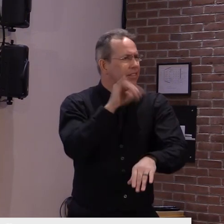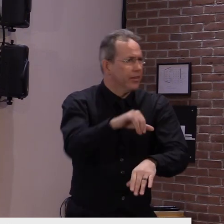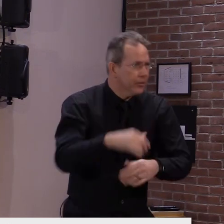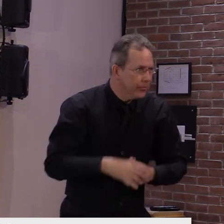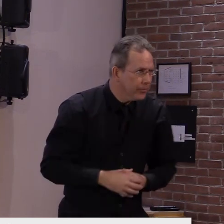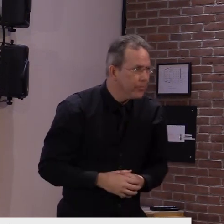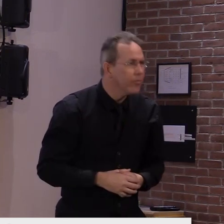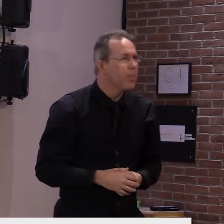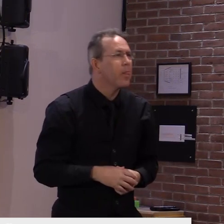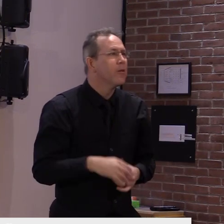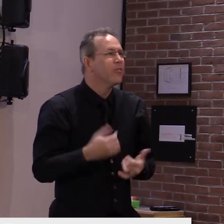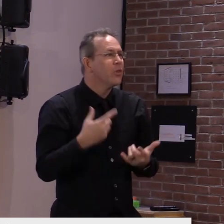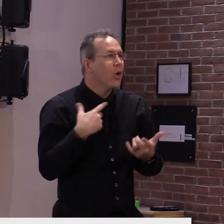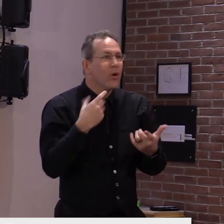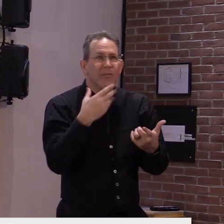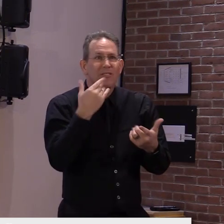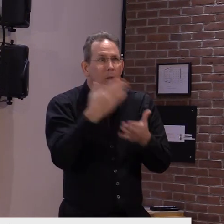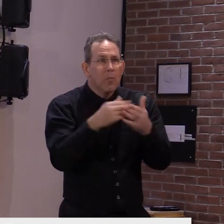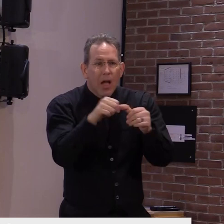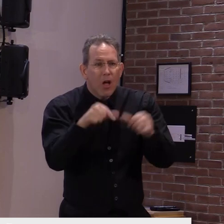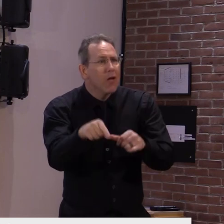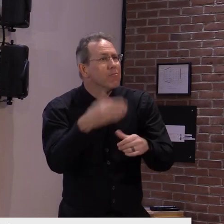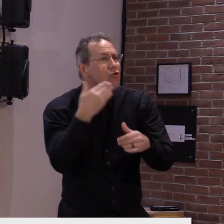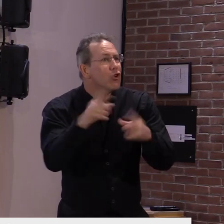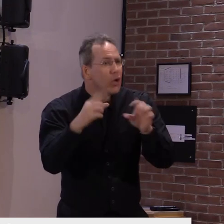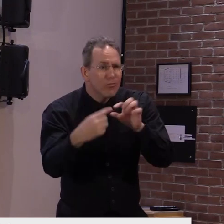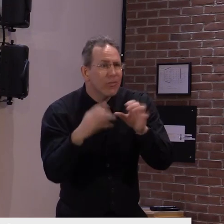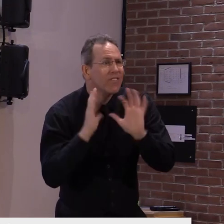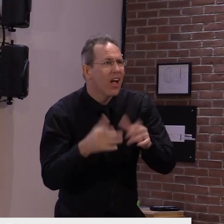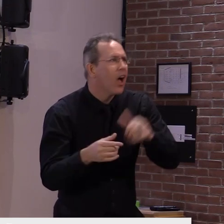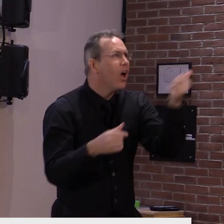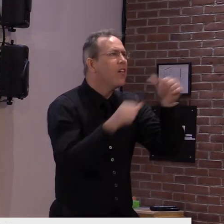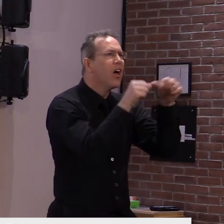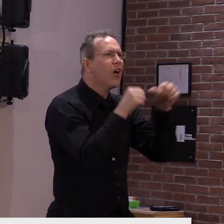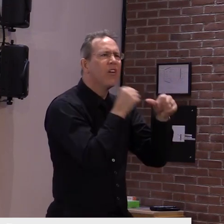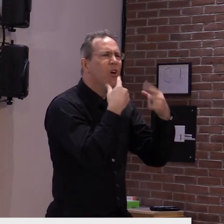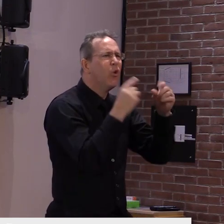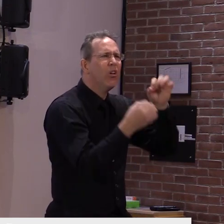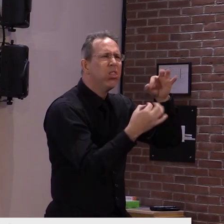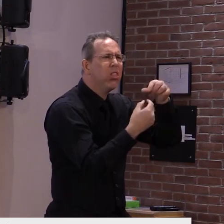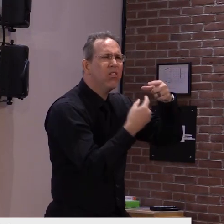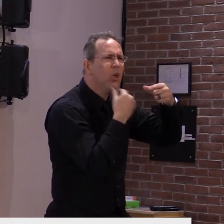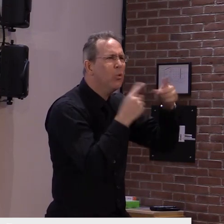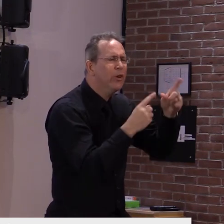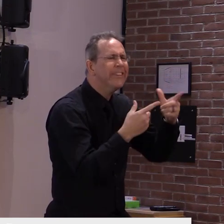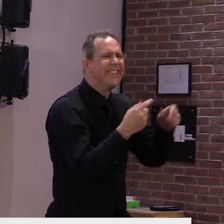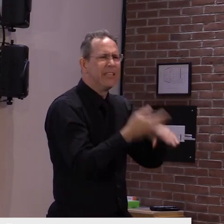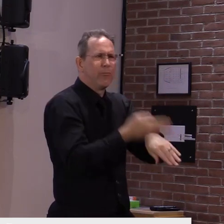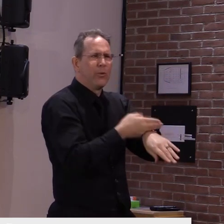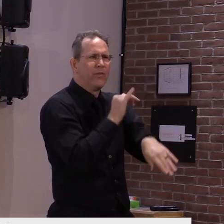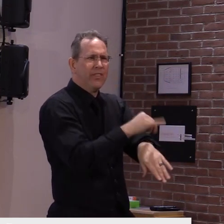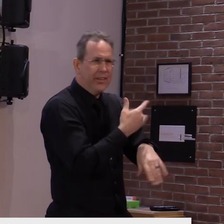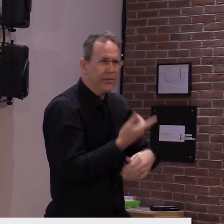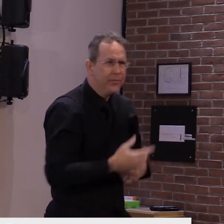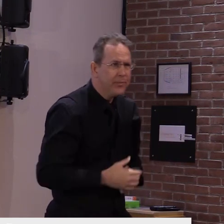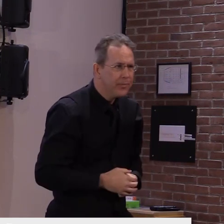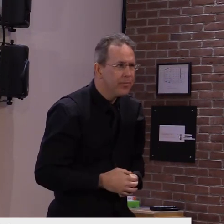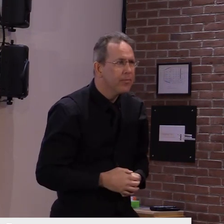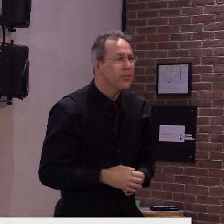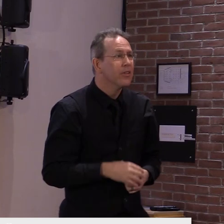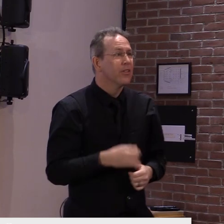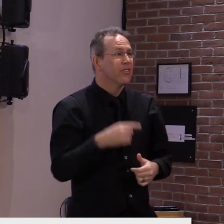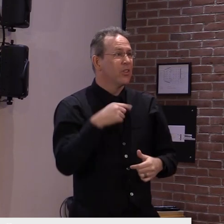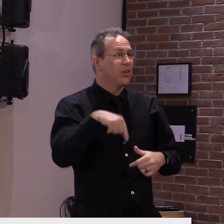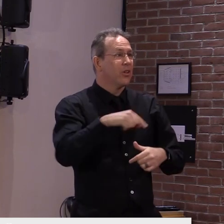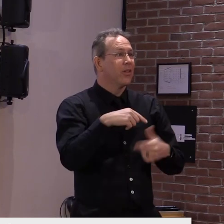others, which you understand so well. I know the way it is in Middlesex, for example. It's sporadic,